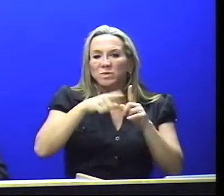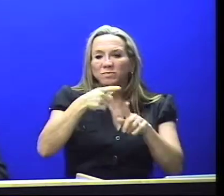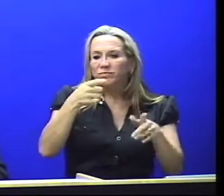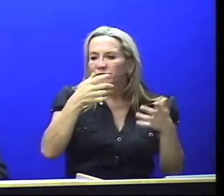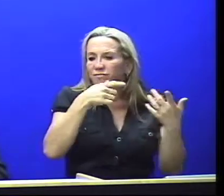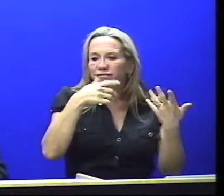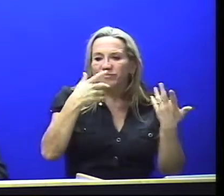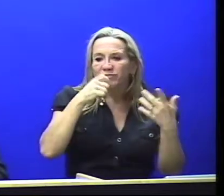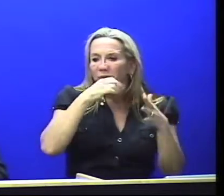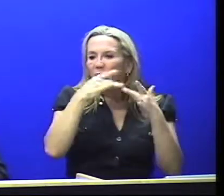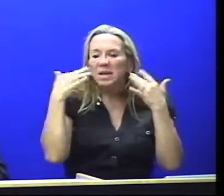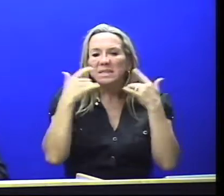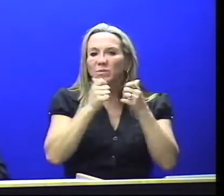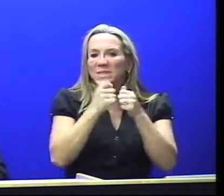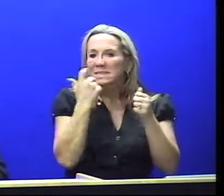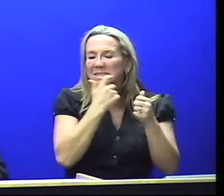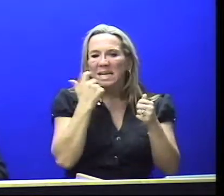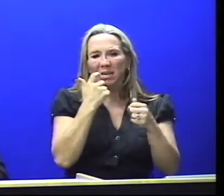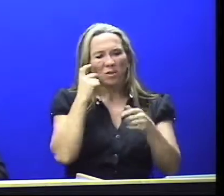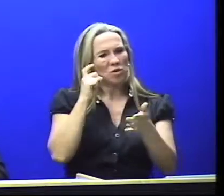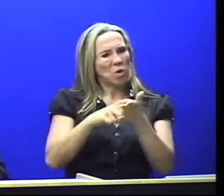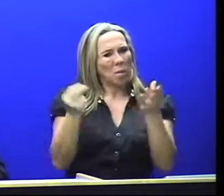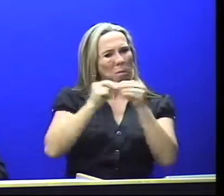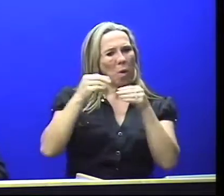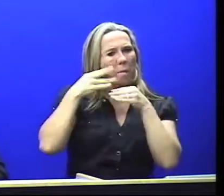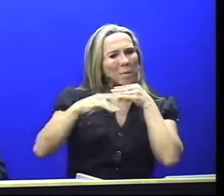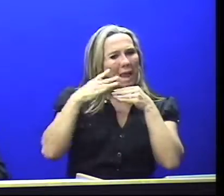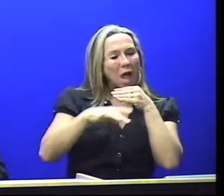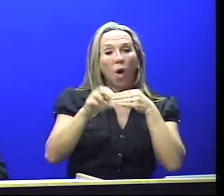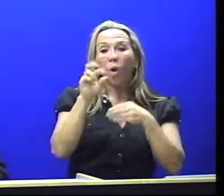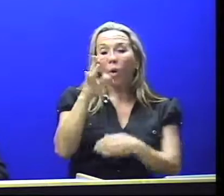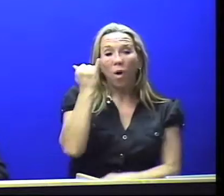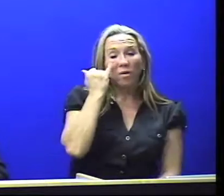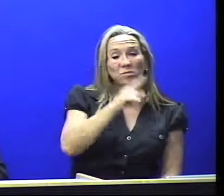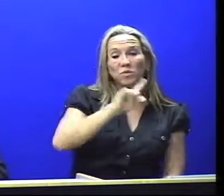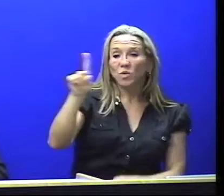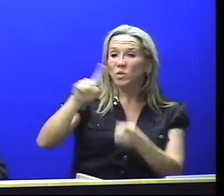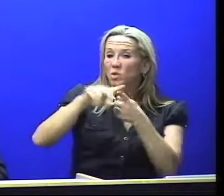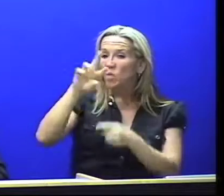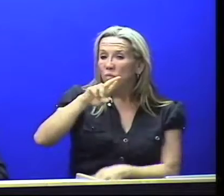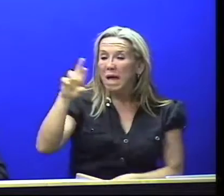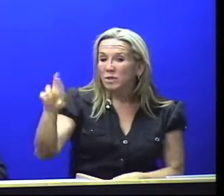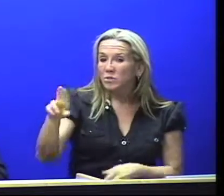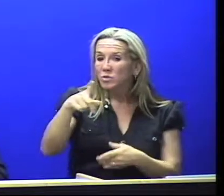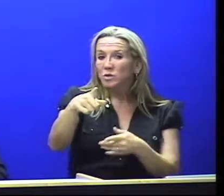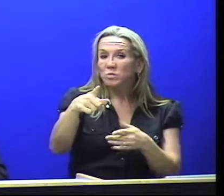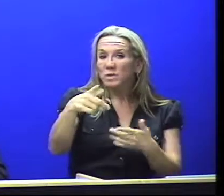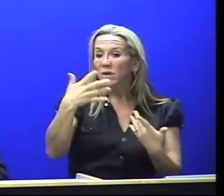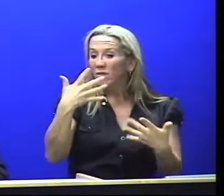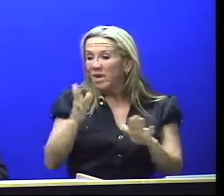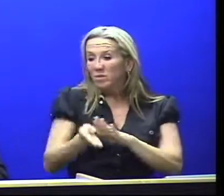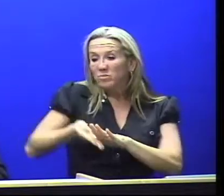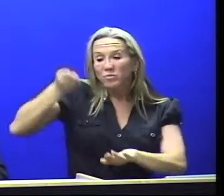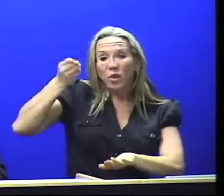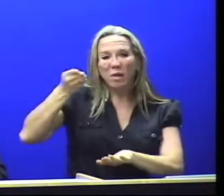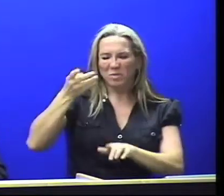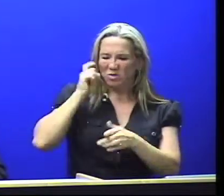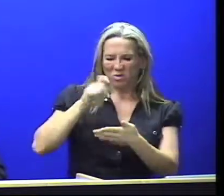or after you've gone to the bathroom and wiped on the toilet paper. Sometimes there might be blood